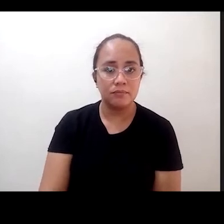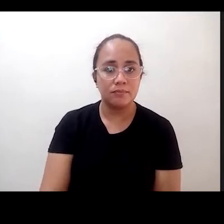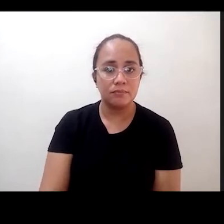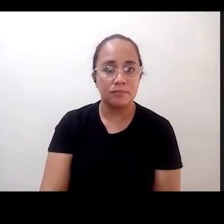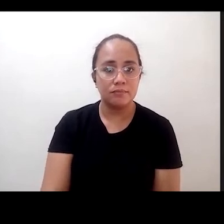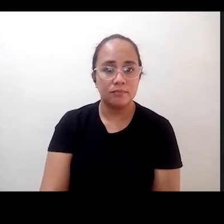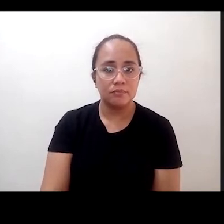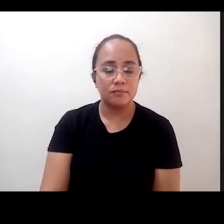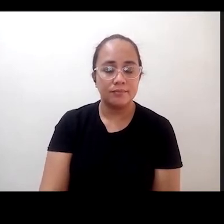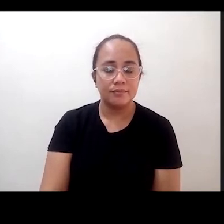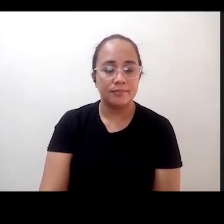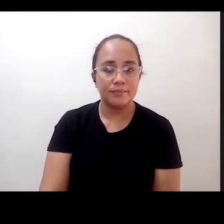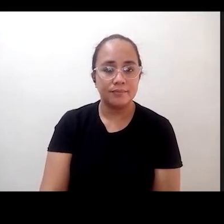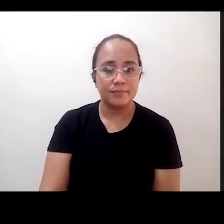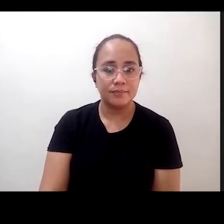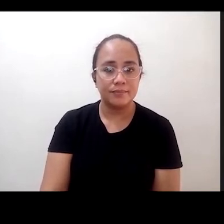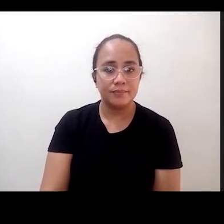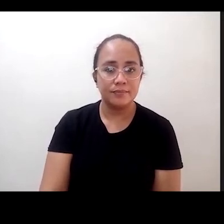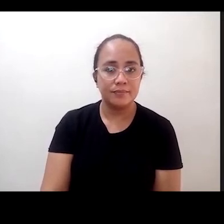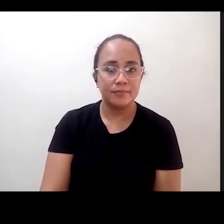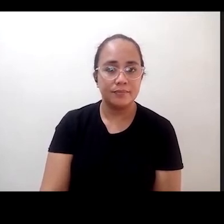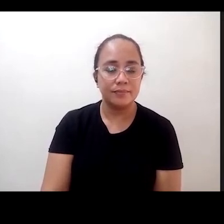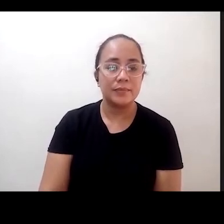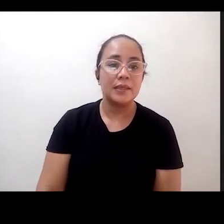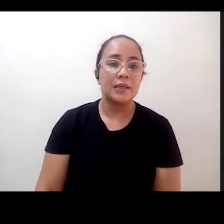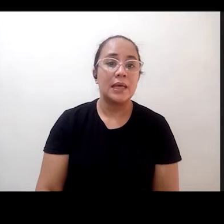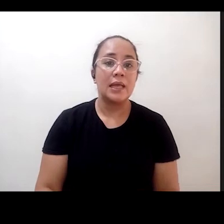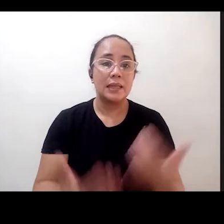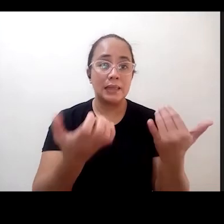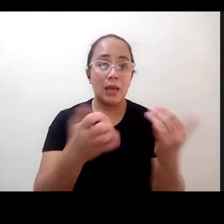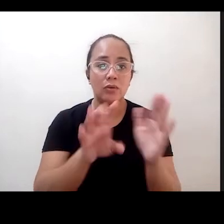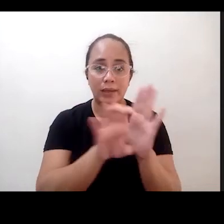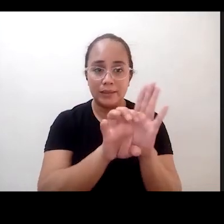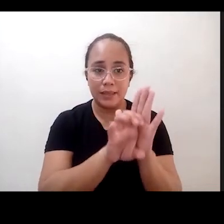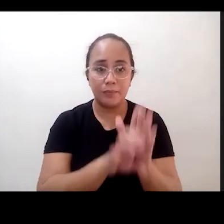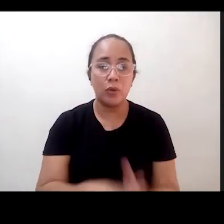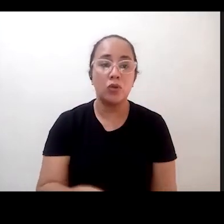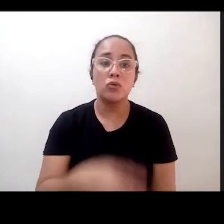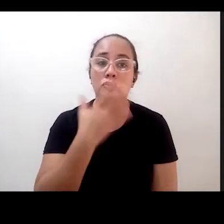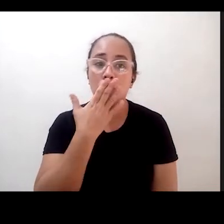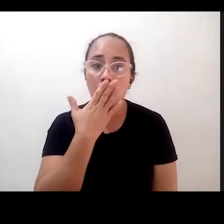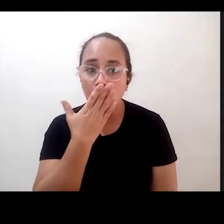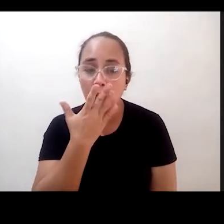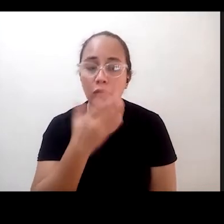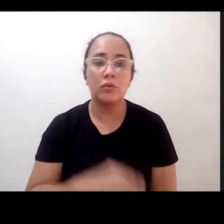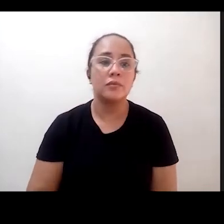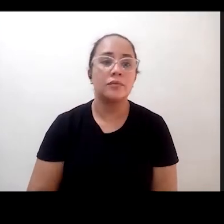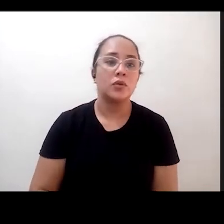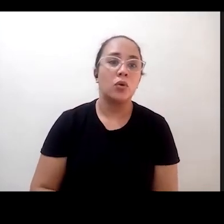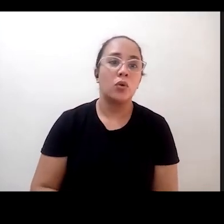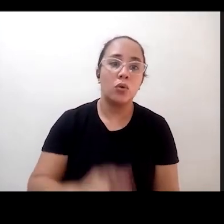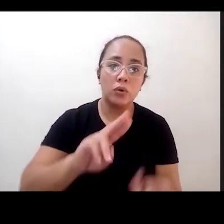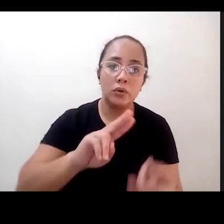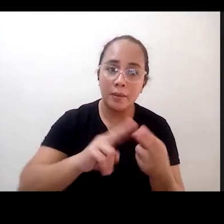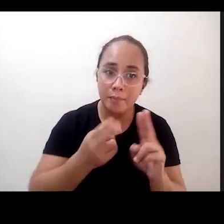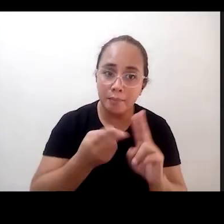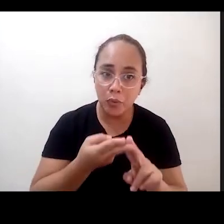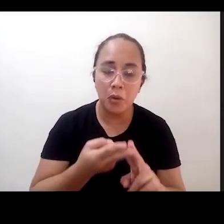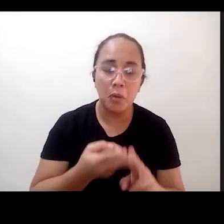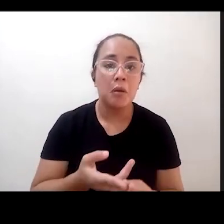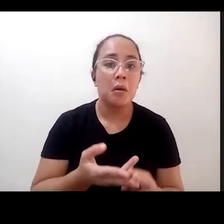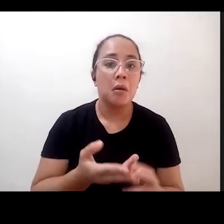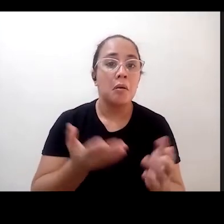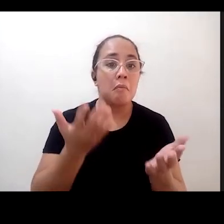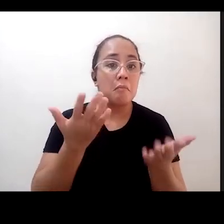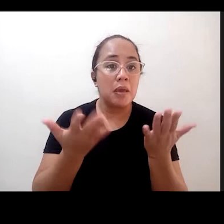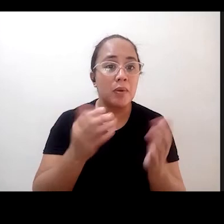Now, with examples like color or with numbers, You may not have an example for each color,